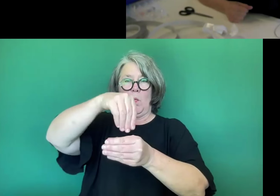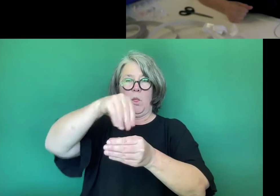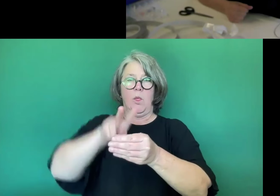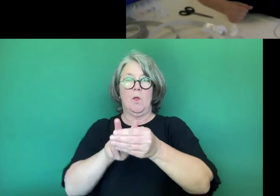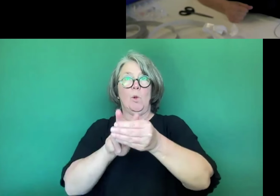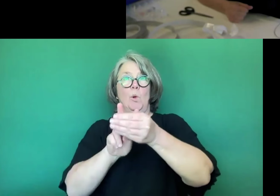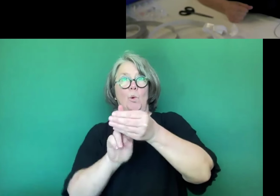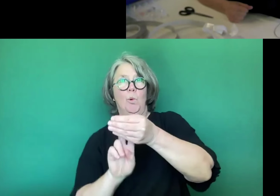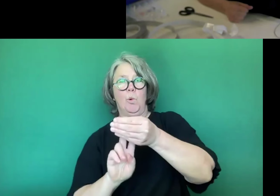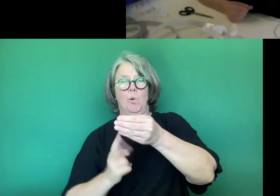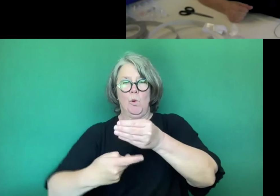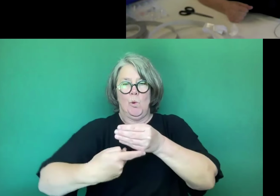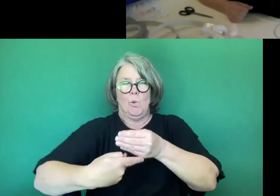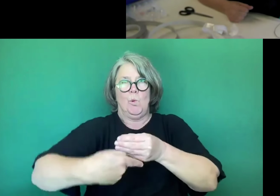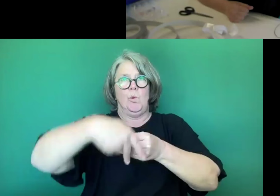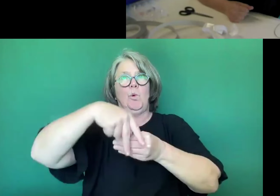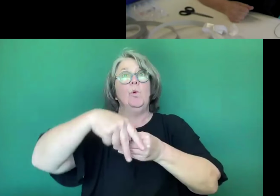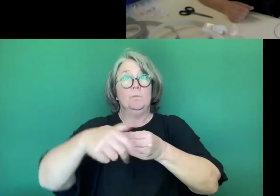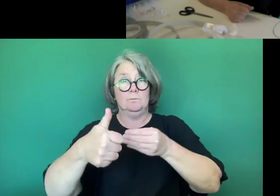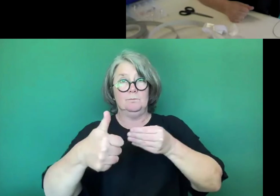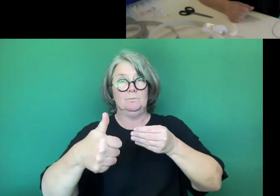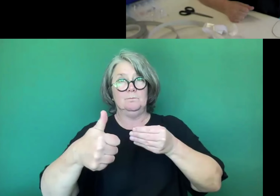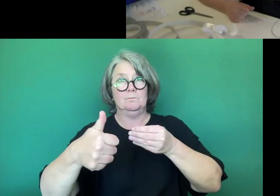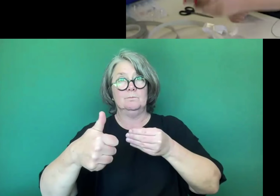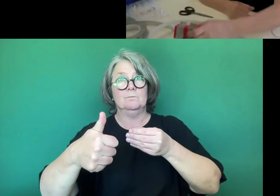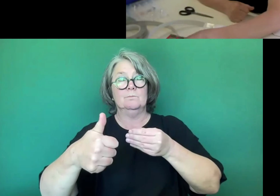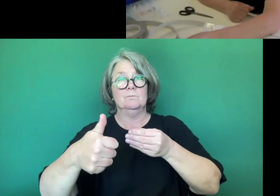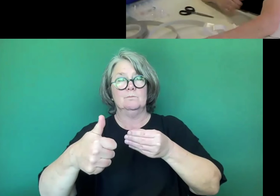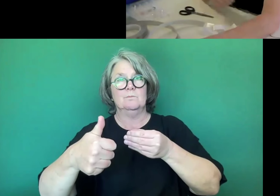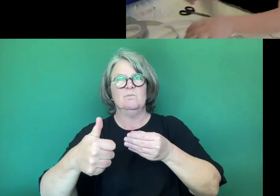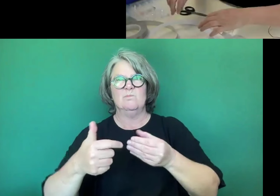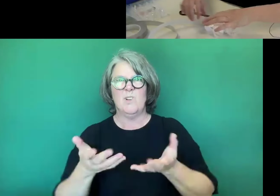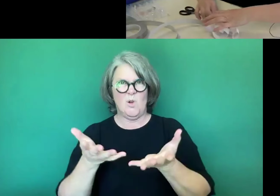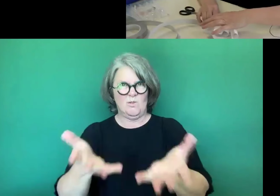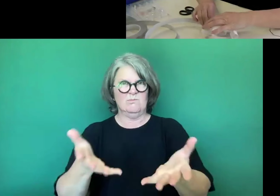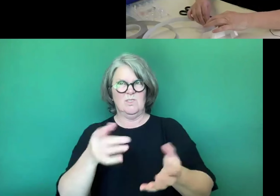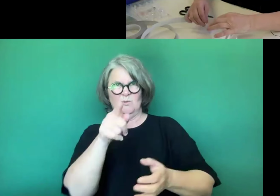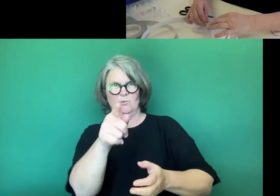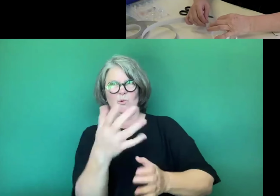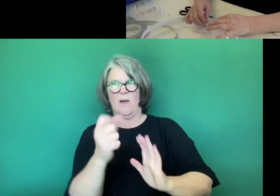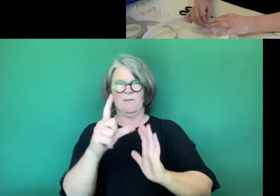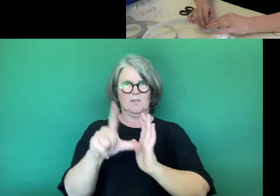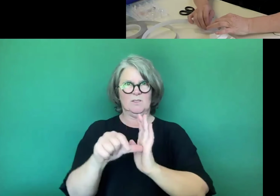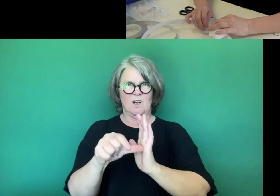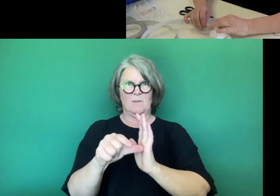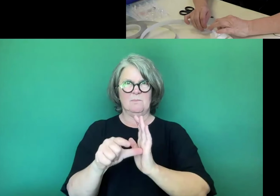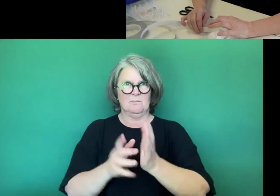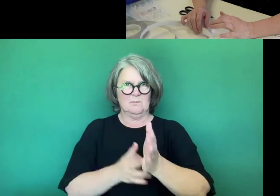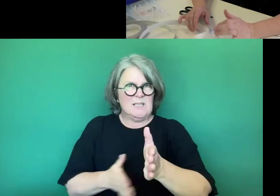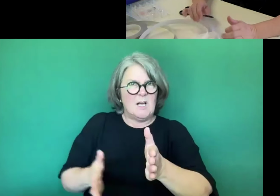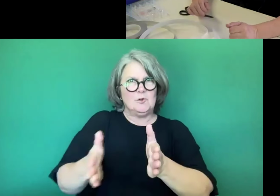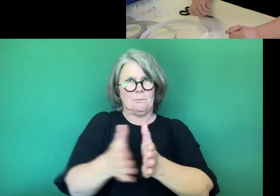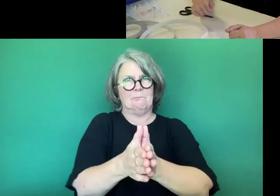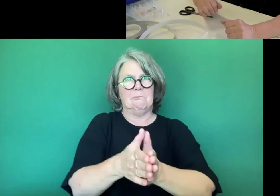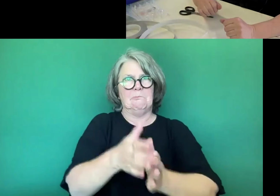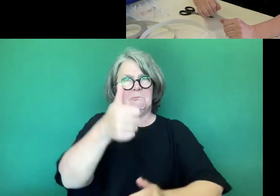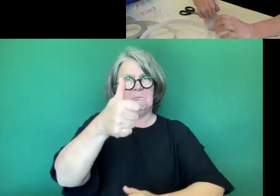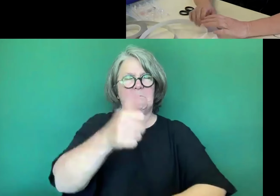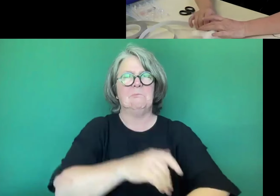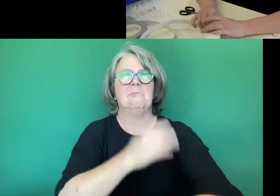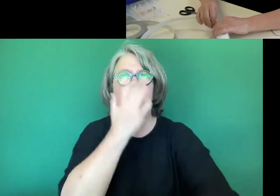All right. And I'll give people a second to get up to that point.